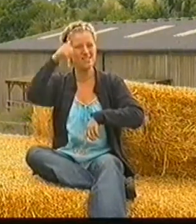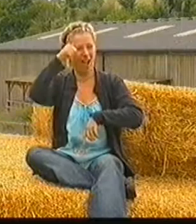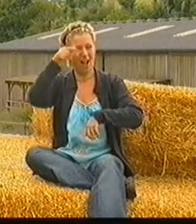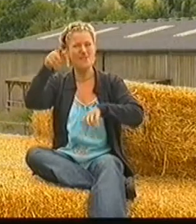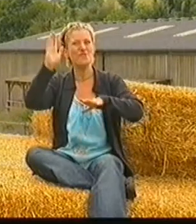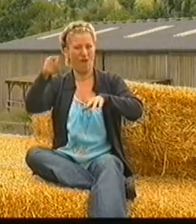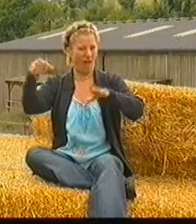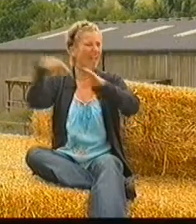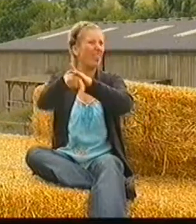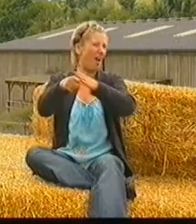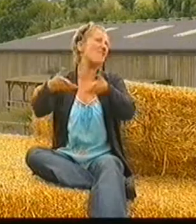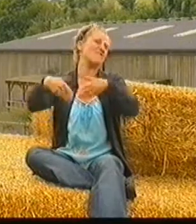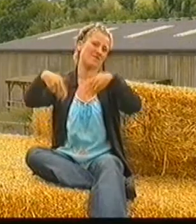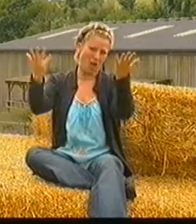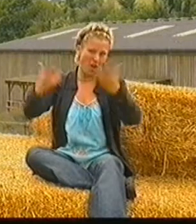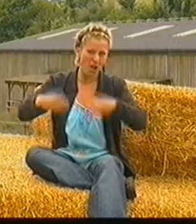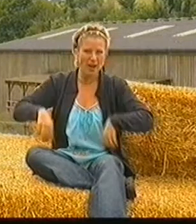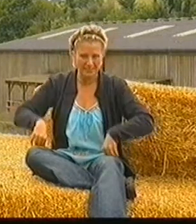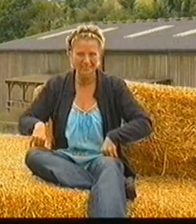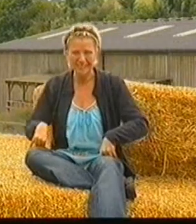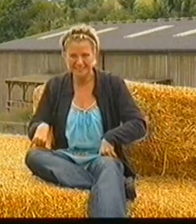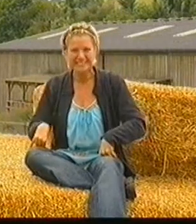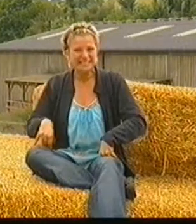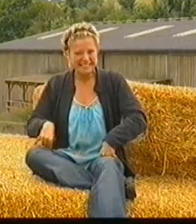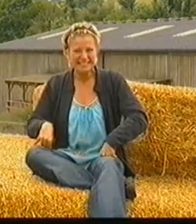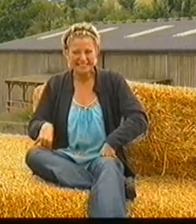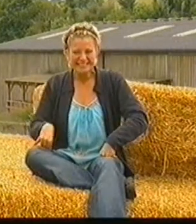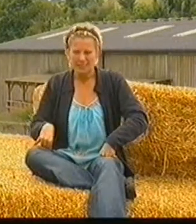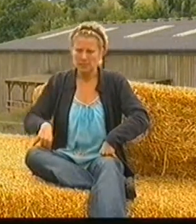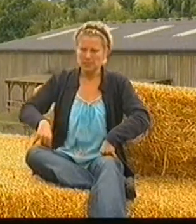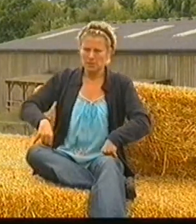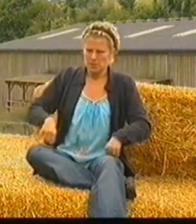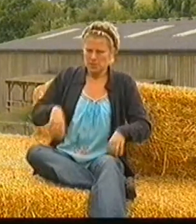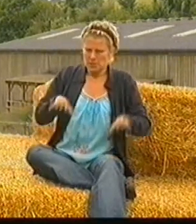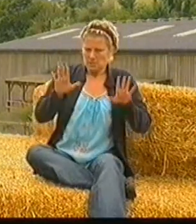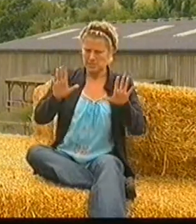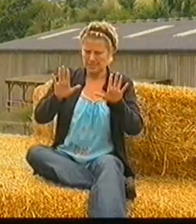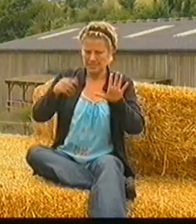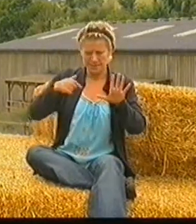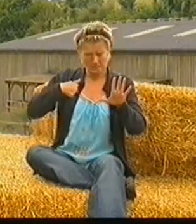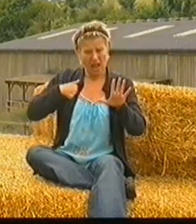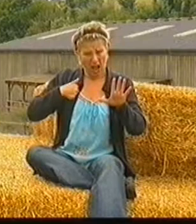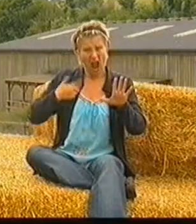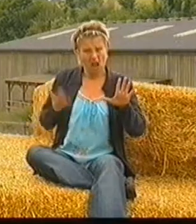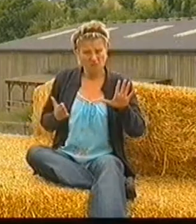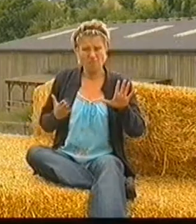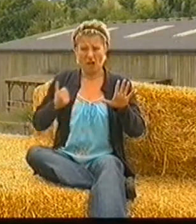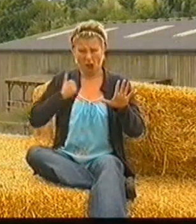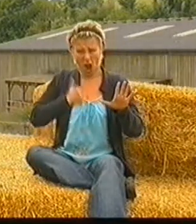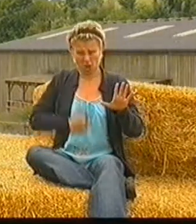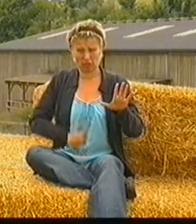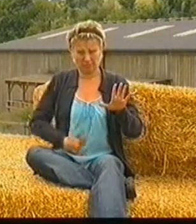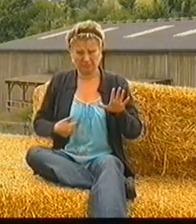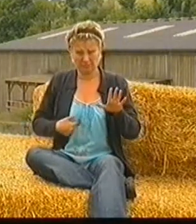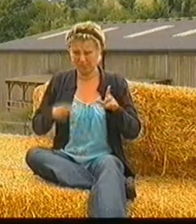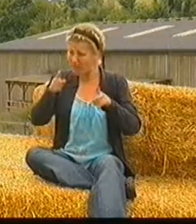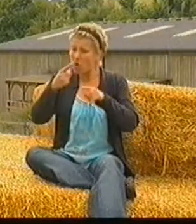saucy beast," said Mr. Fox. "I should have guessed we'd find you down here somewhere." "My dear Rat," he said softly, "I